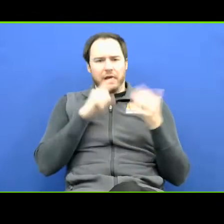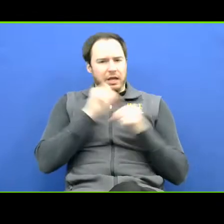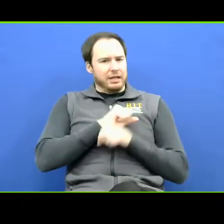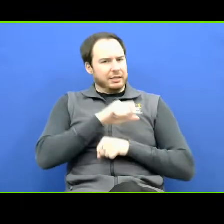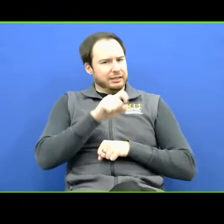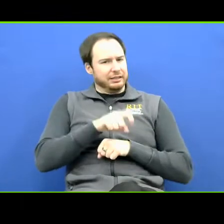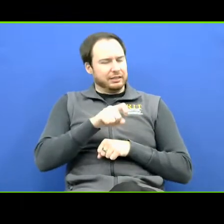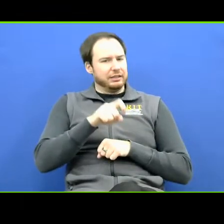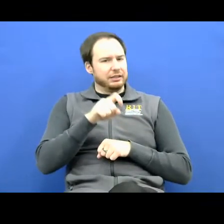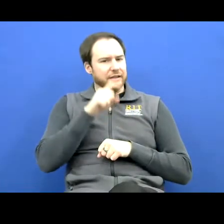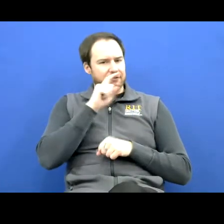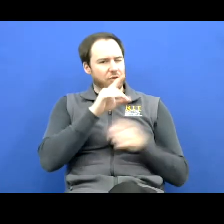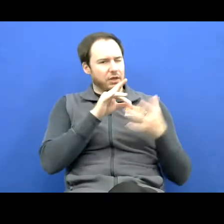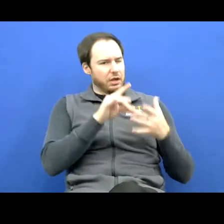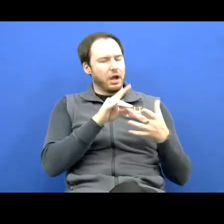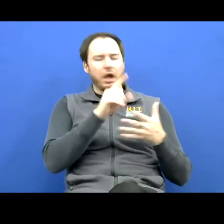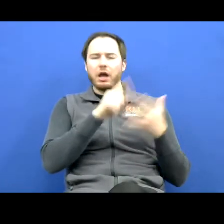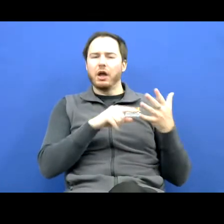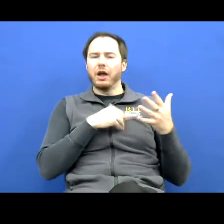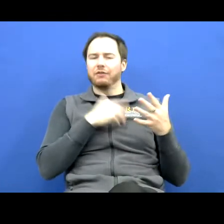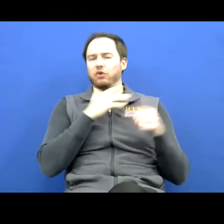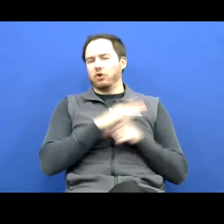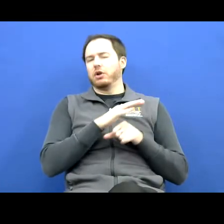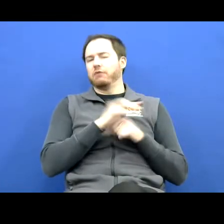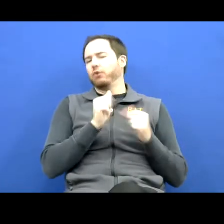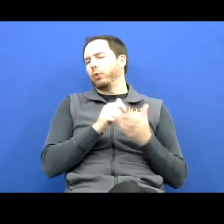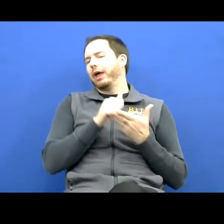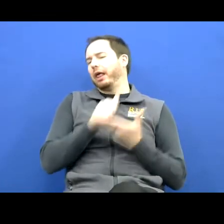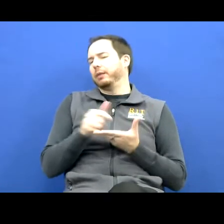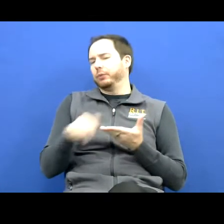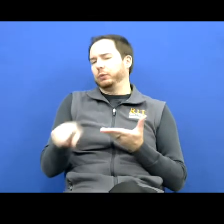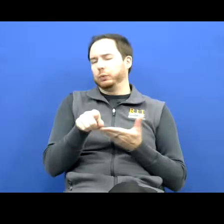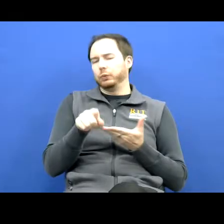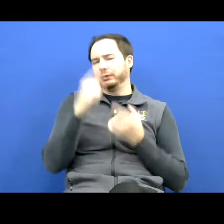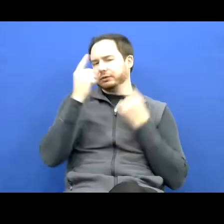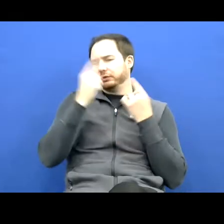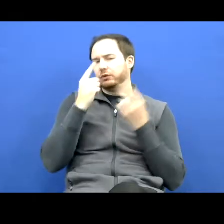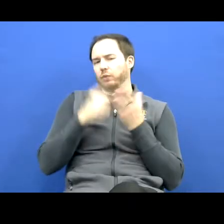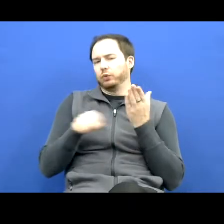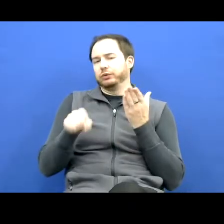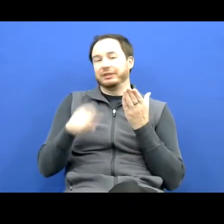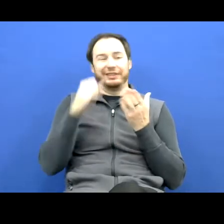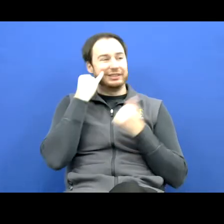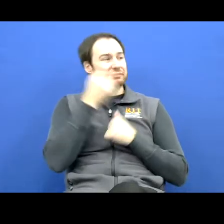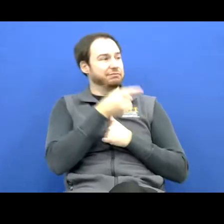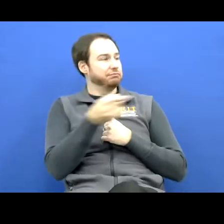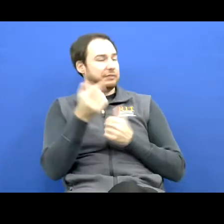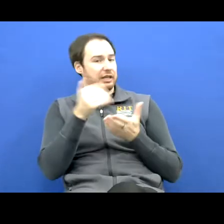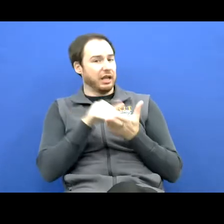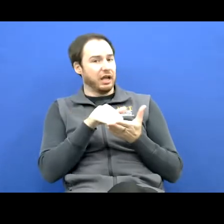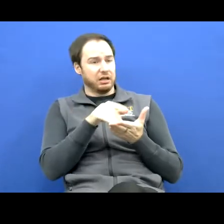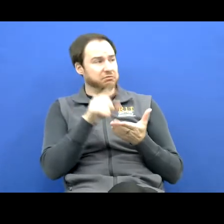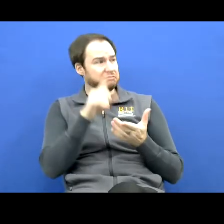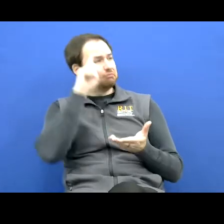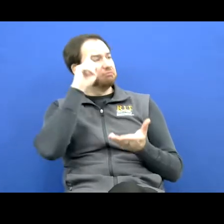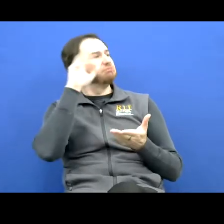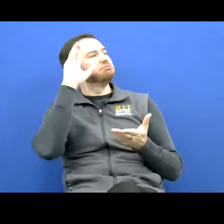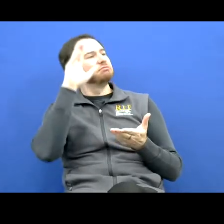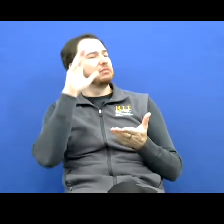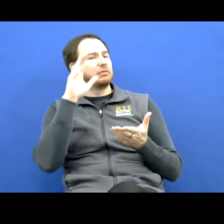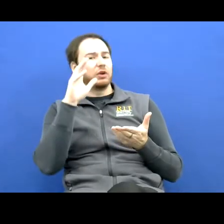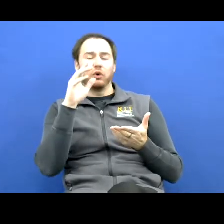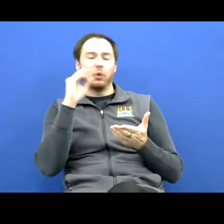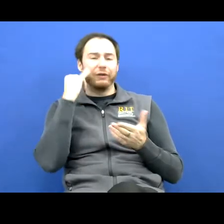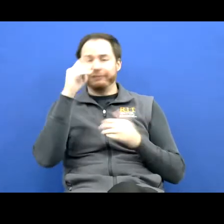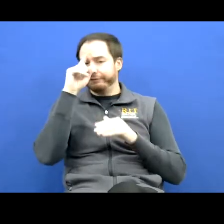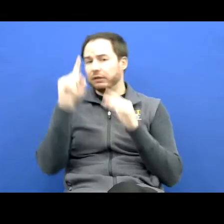but again, like I said, it's to try to help folks. So if there's something that anyone out there thinks, even if you think of it later, send